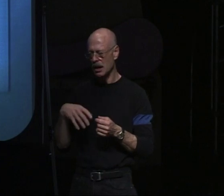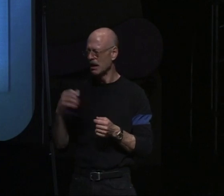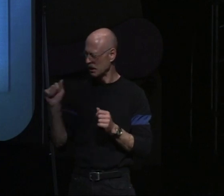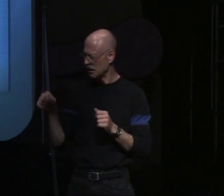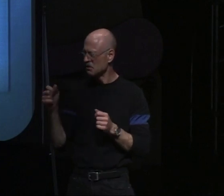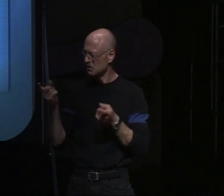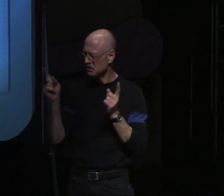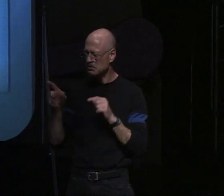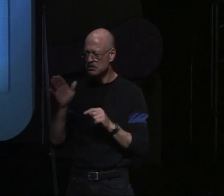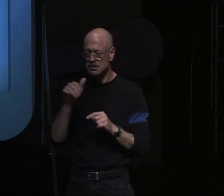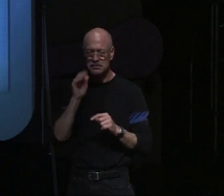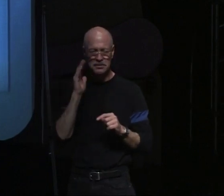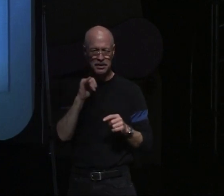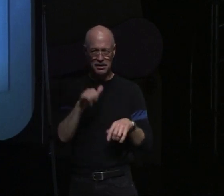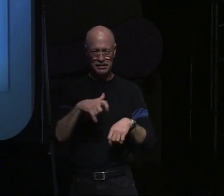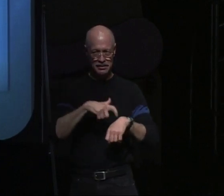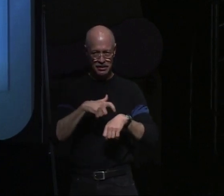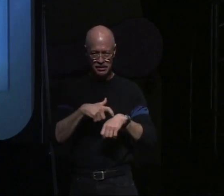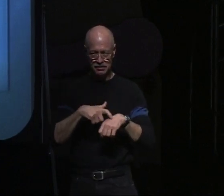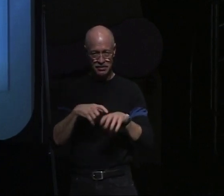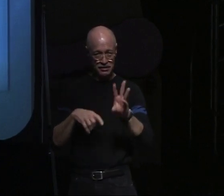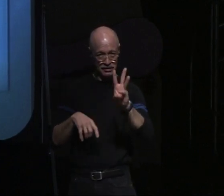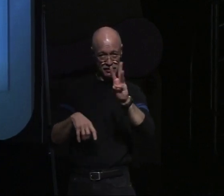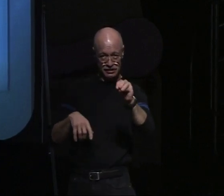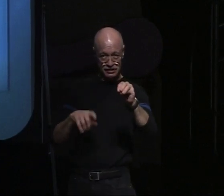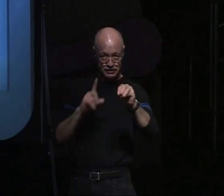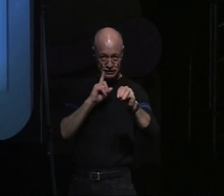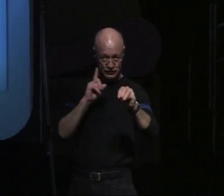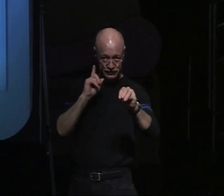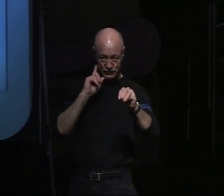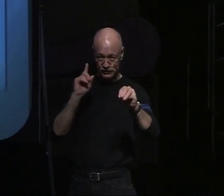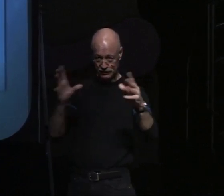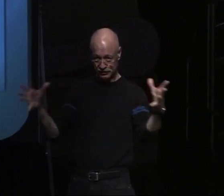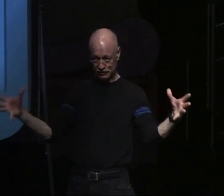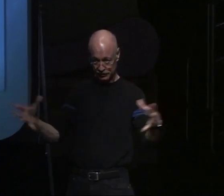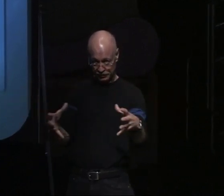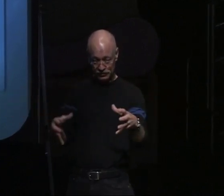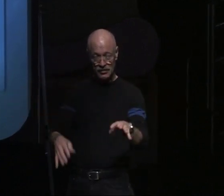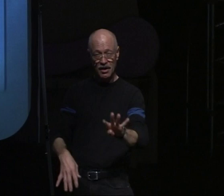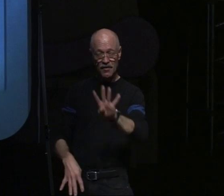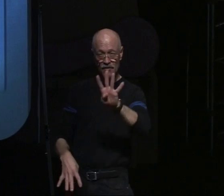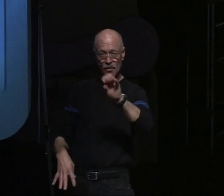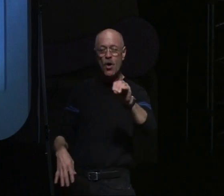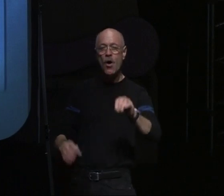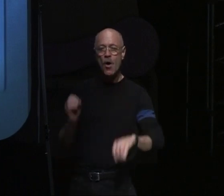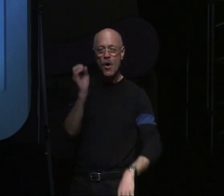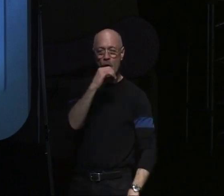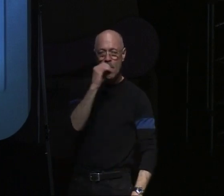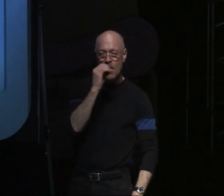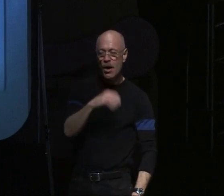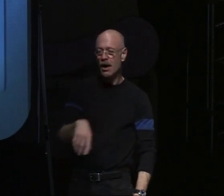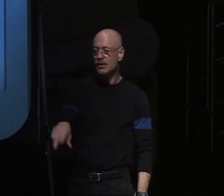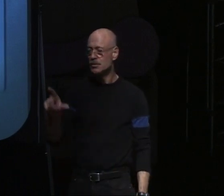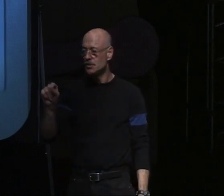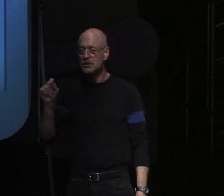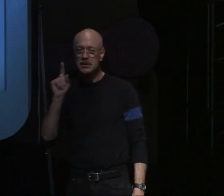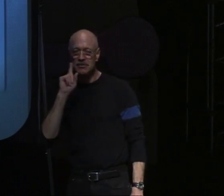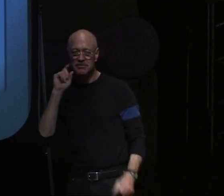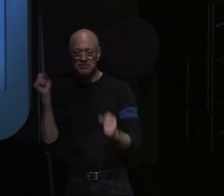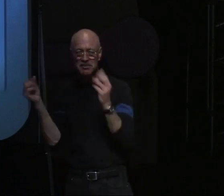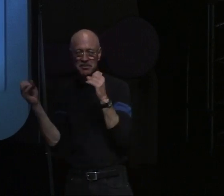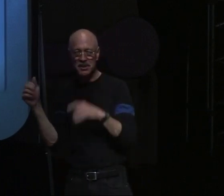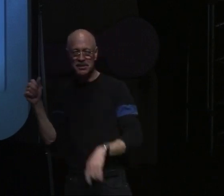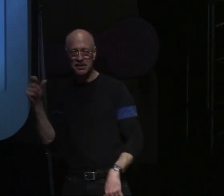about the fact that NTID was considering setting up a club. And there were 60 deaf students in the time. 40 of them